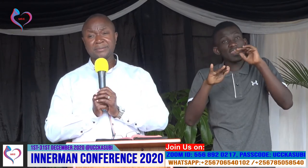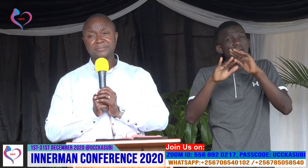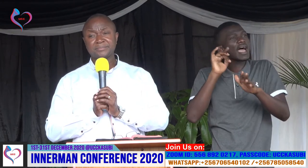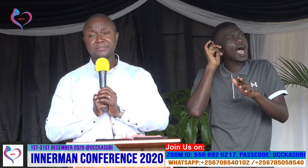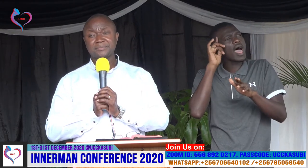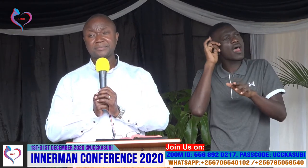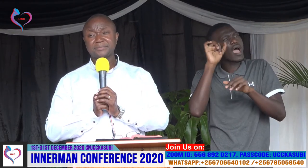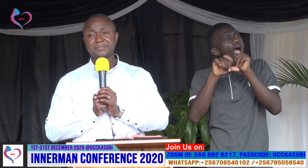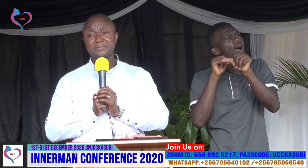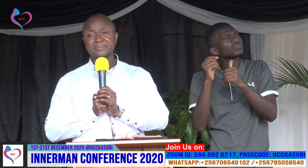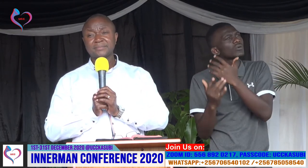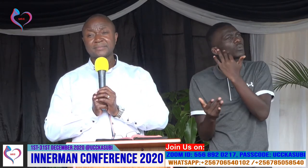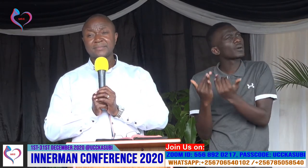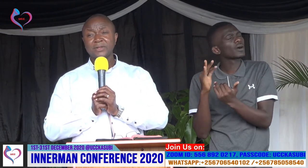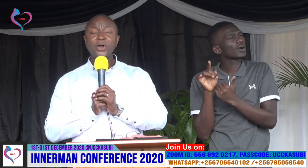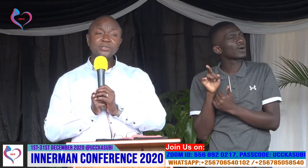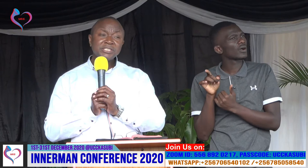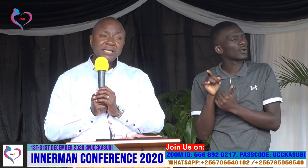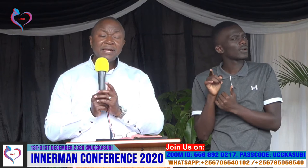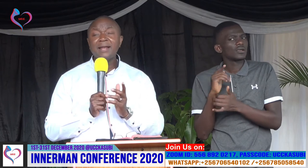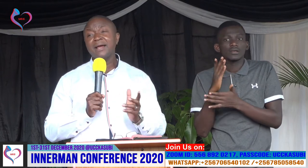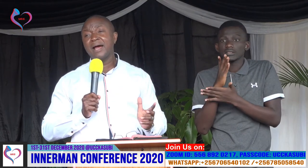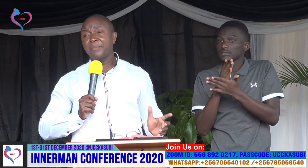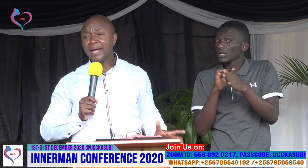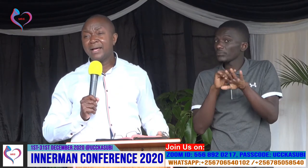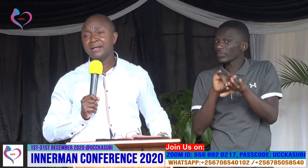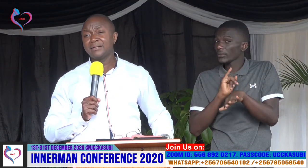Lord. Maybe we've not thought about hell.